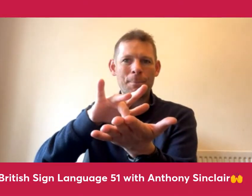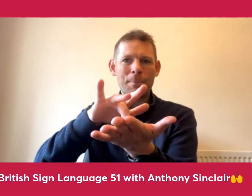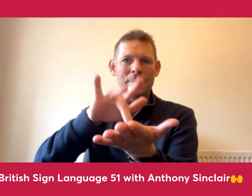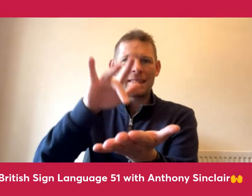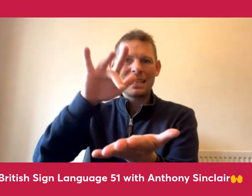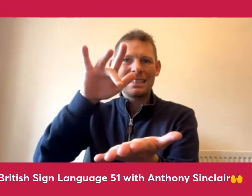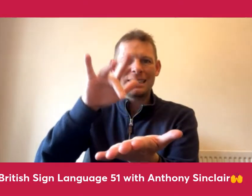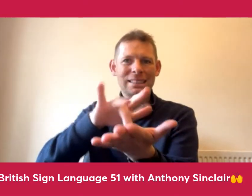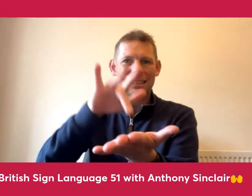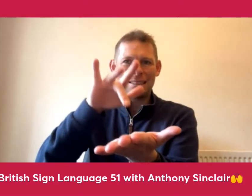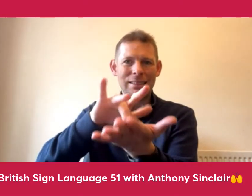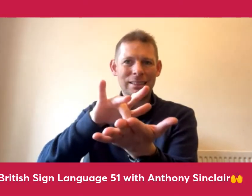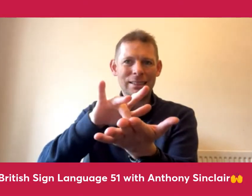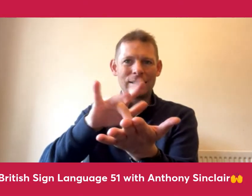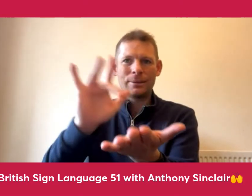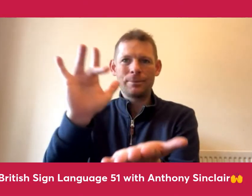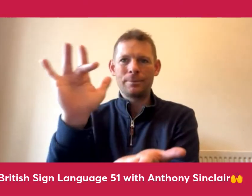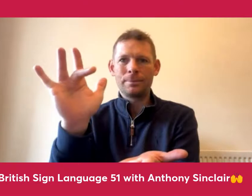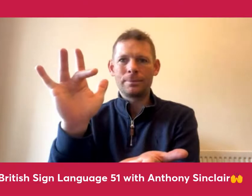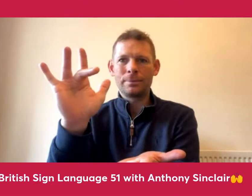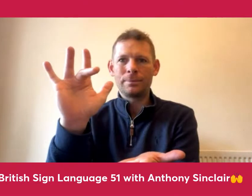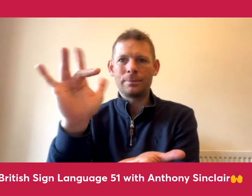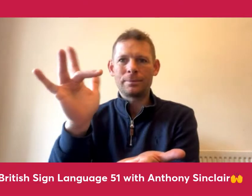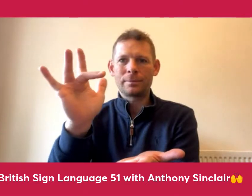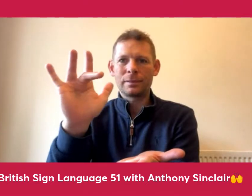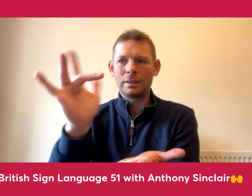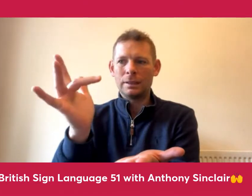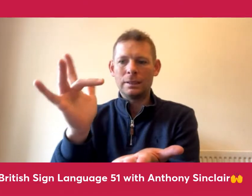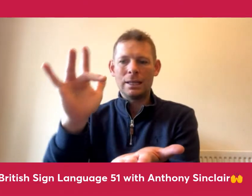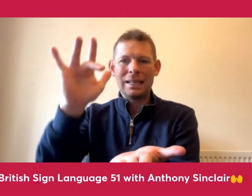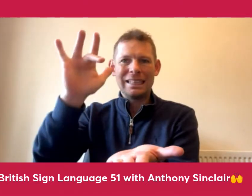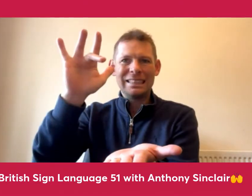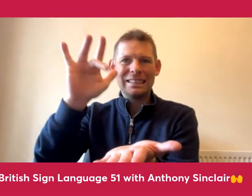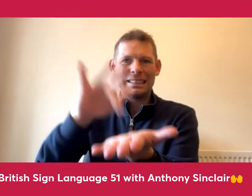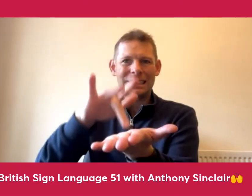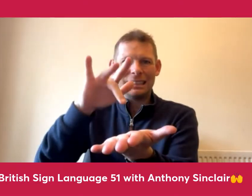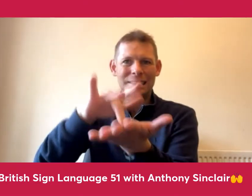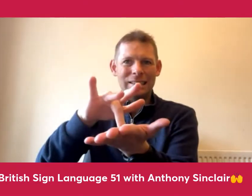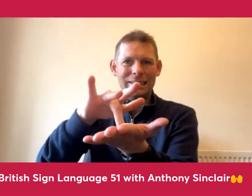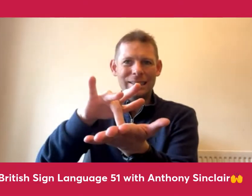So Lucy, that's a city break if you like city breaks. So city